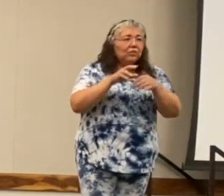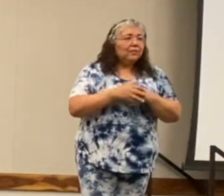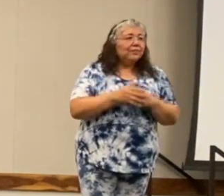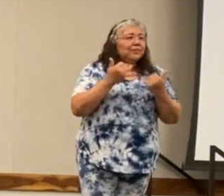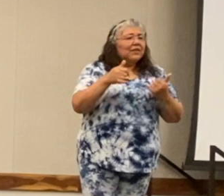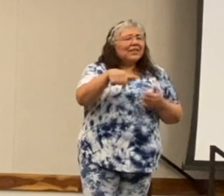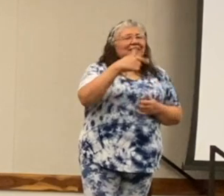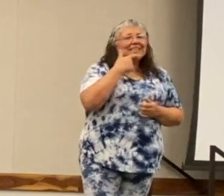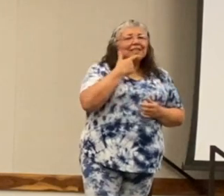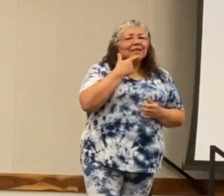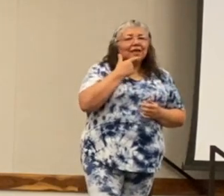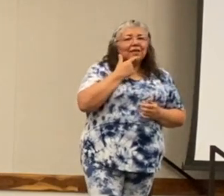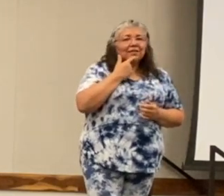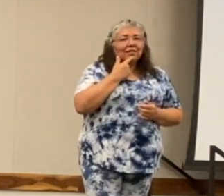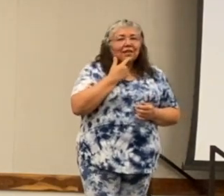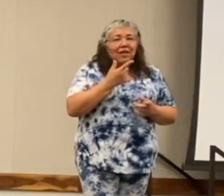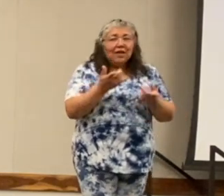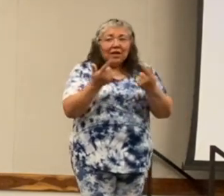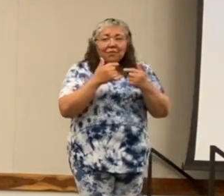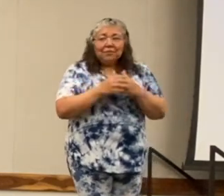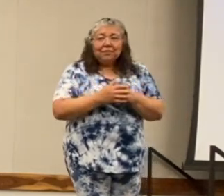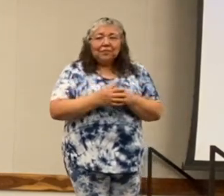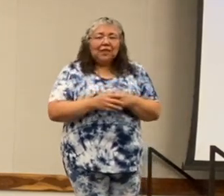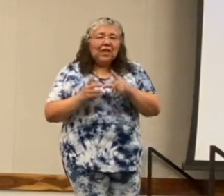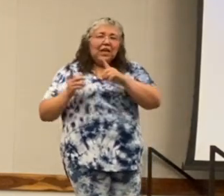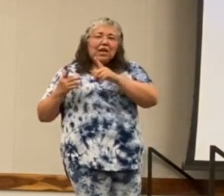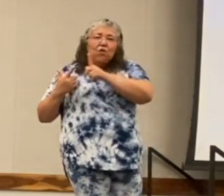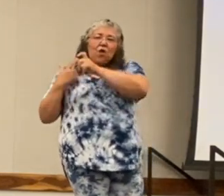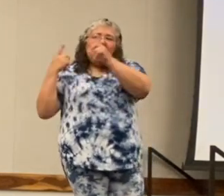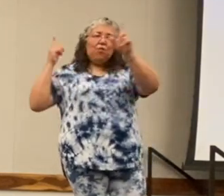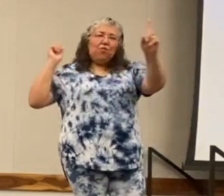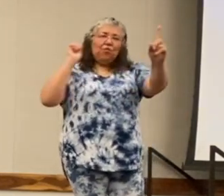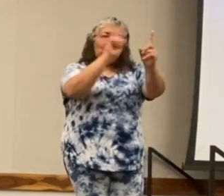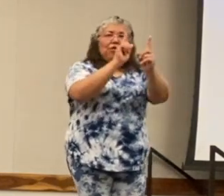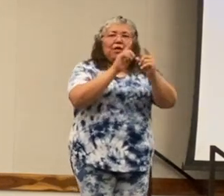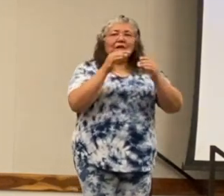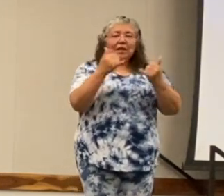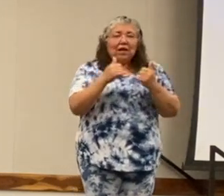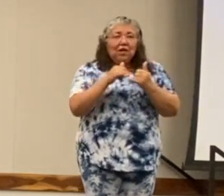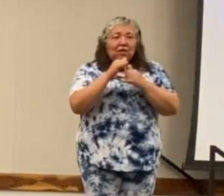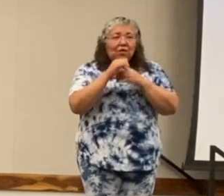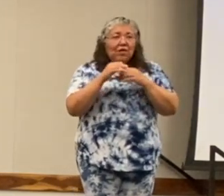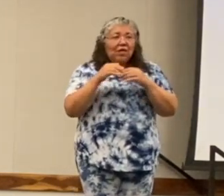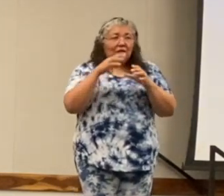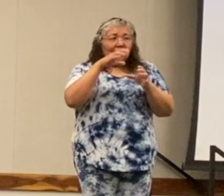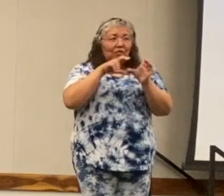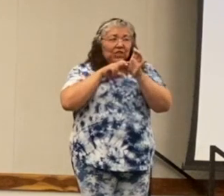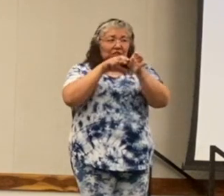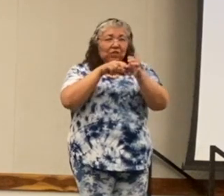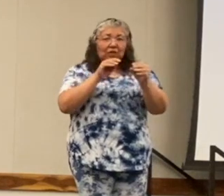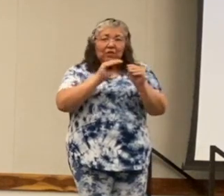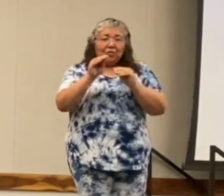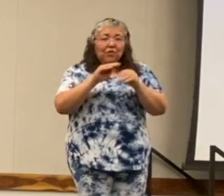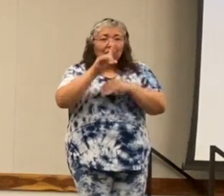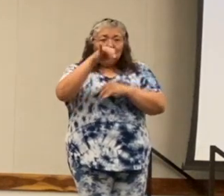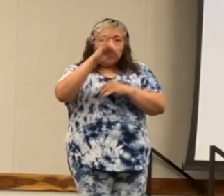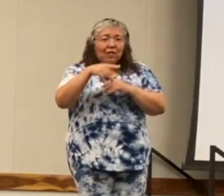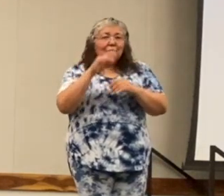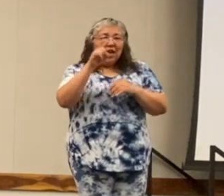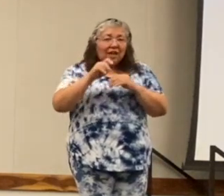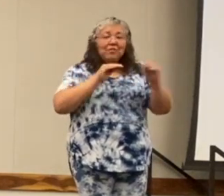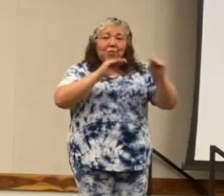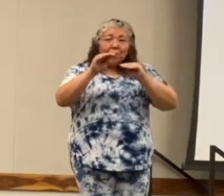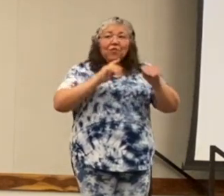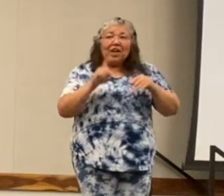it says that he came up to him, he ran up to him. The chariot is moving. That means Philip has to be moving.